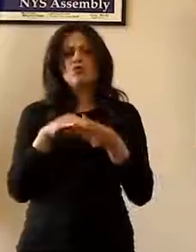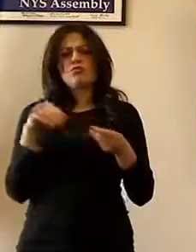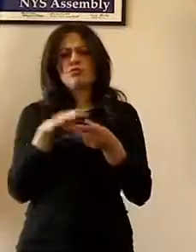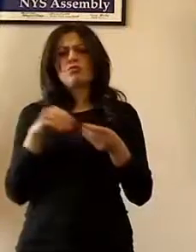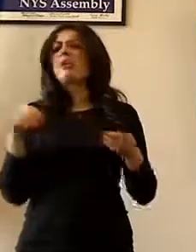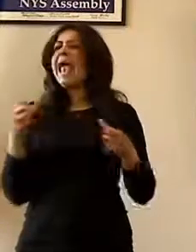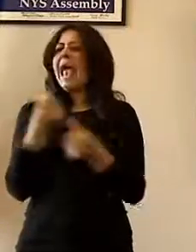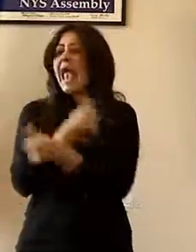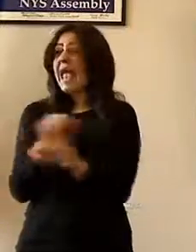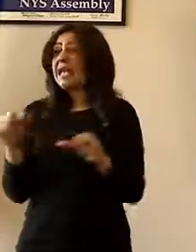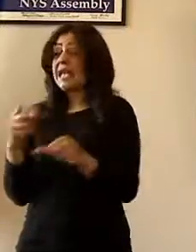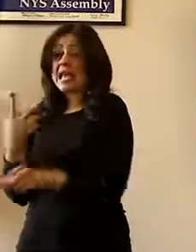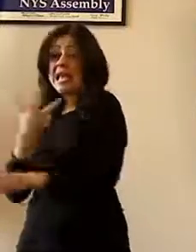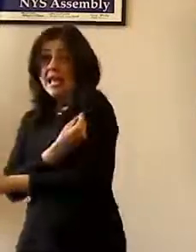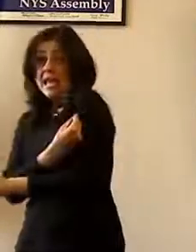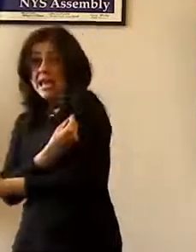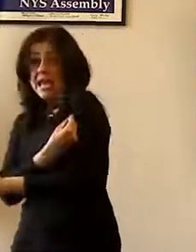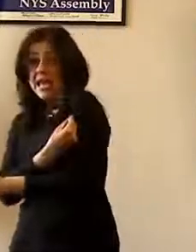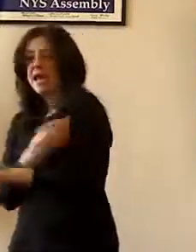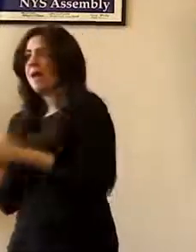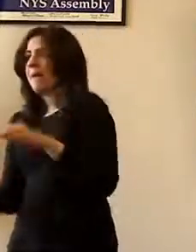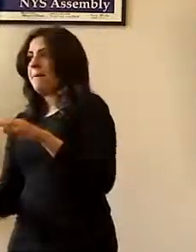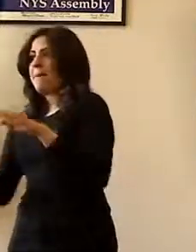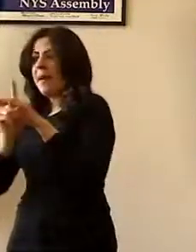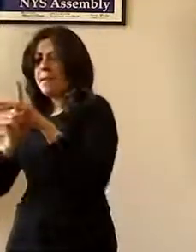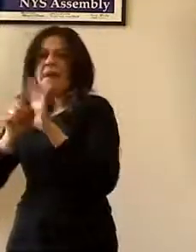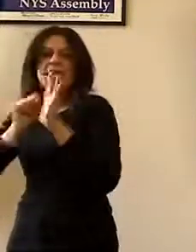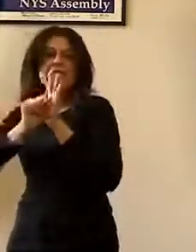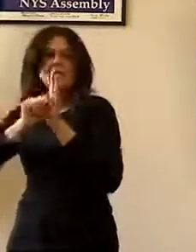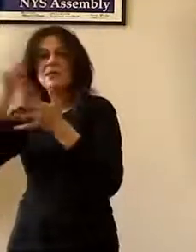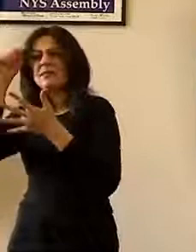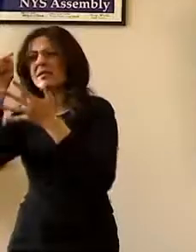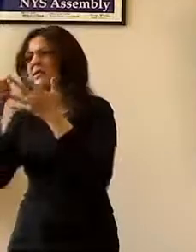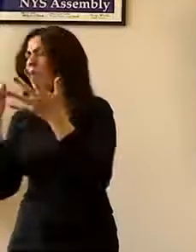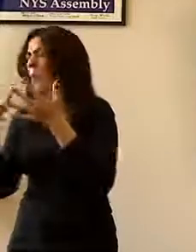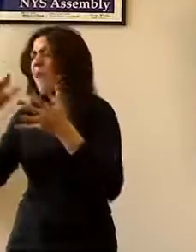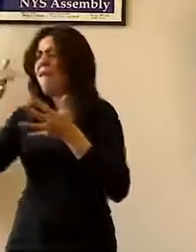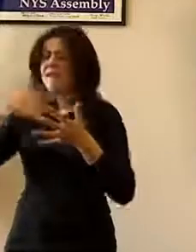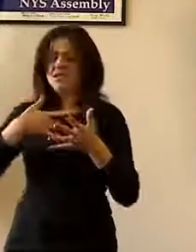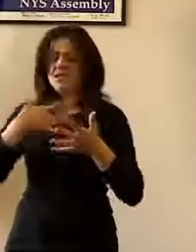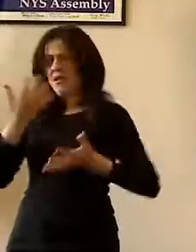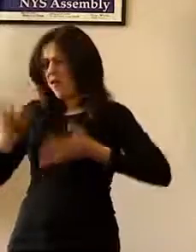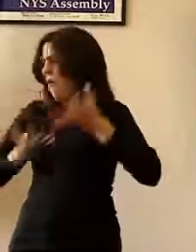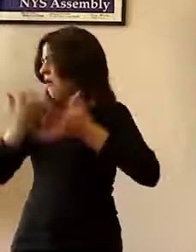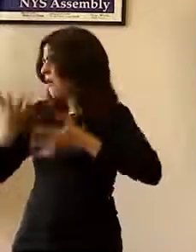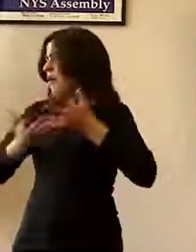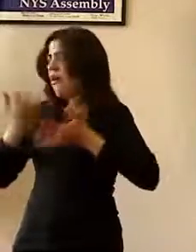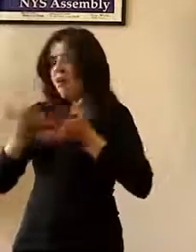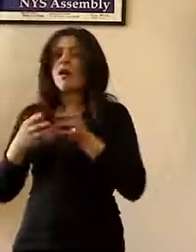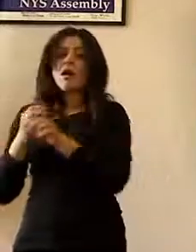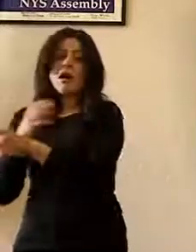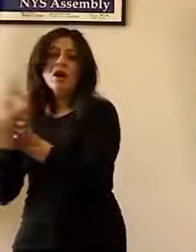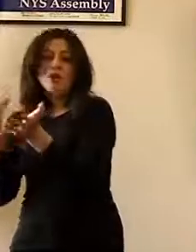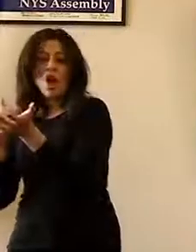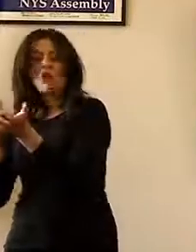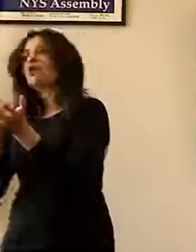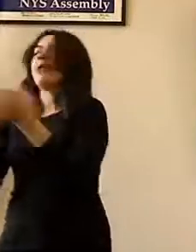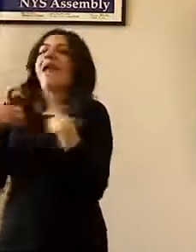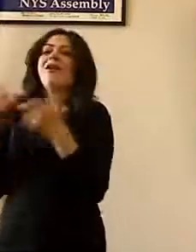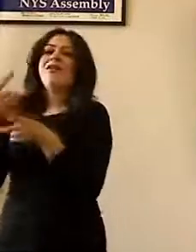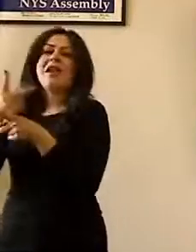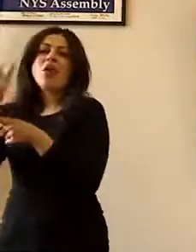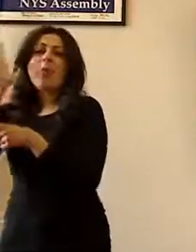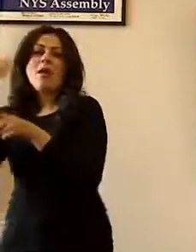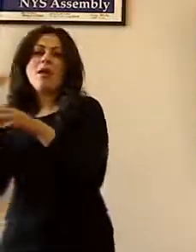adverse reaction or any adverse effect that anybody faces or feels ought to be reported by a healthcare provider, and then this